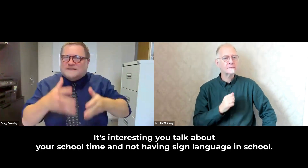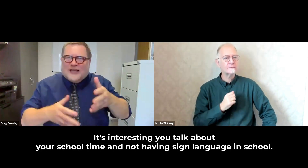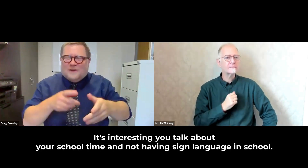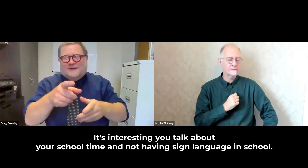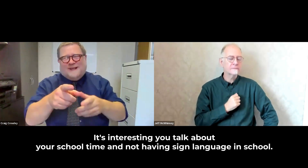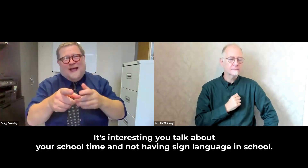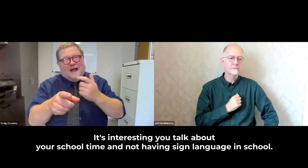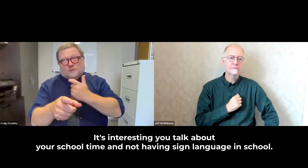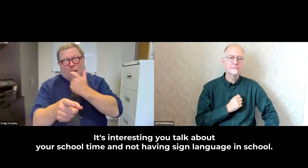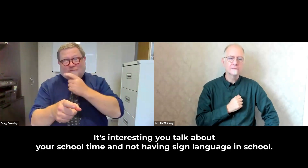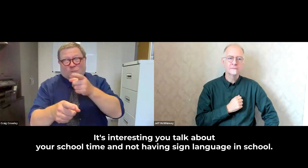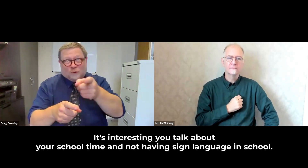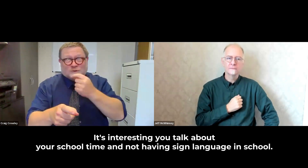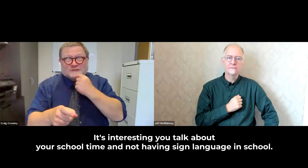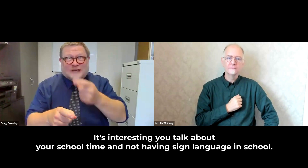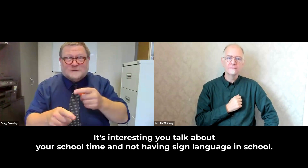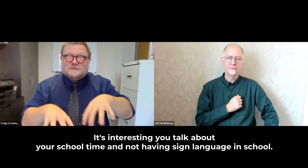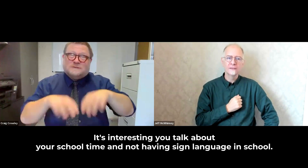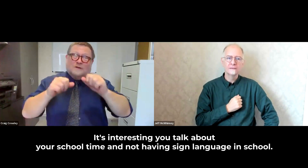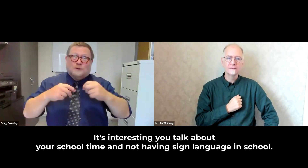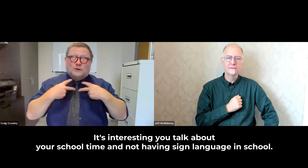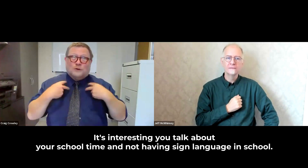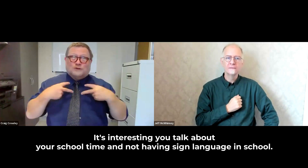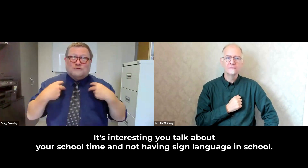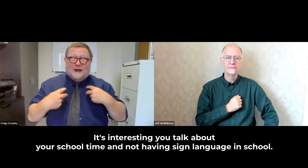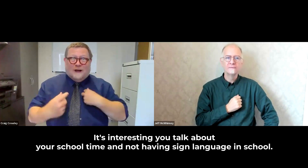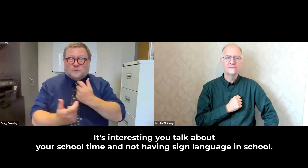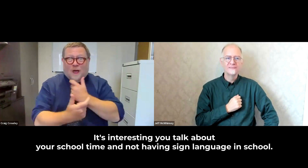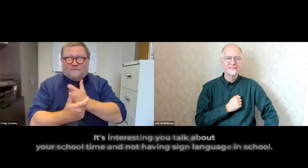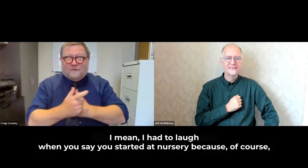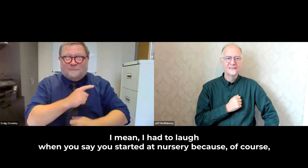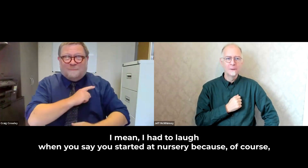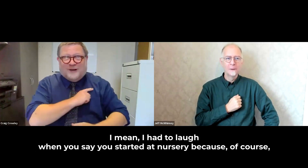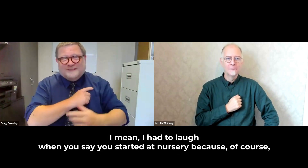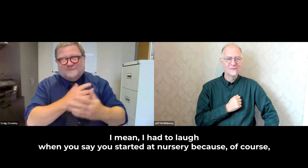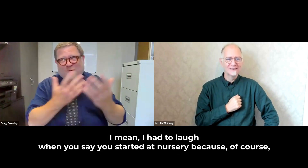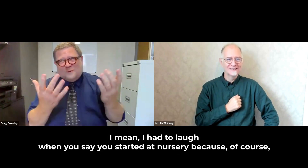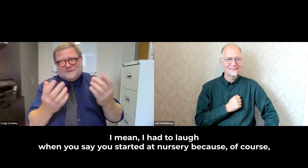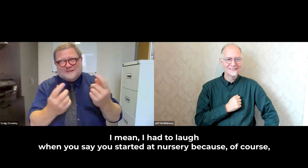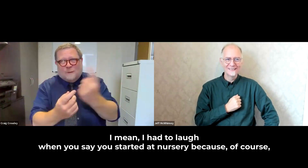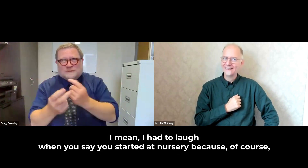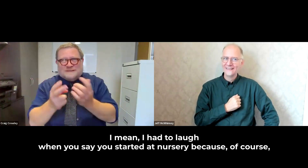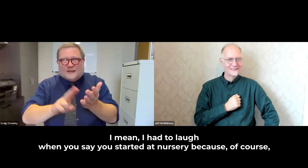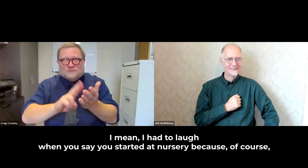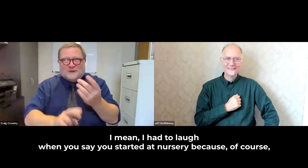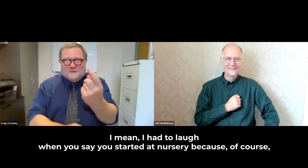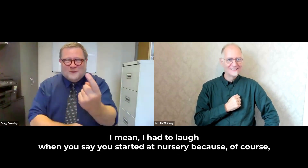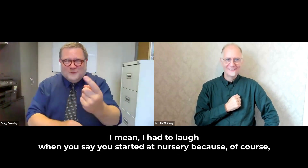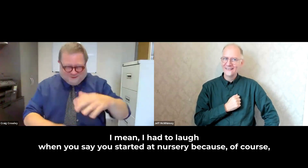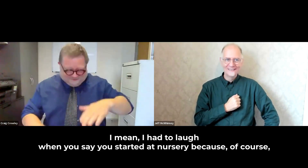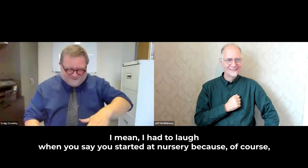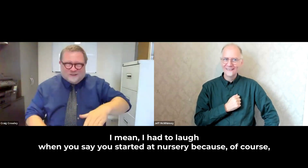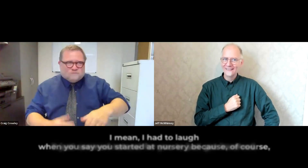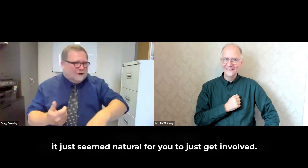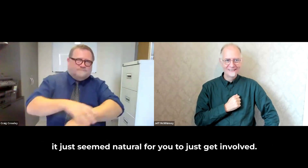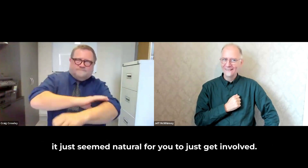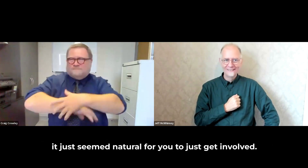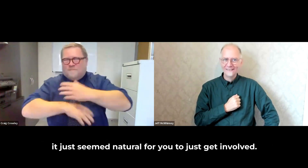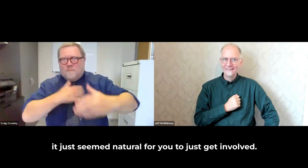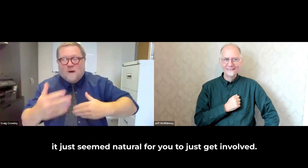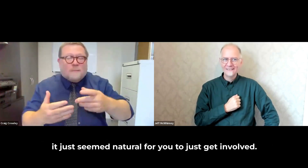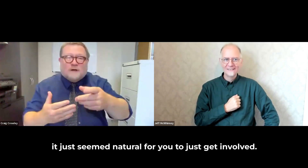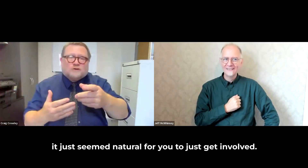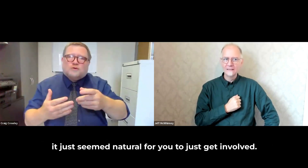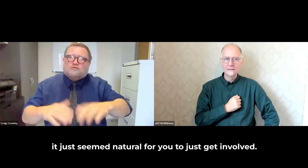time and, not having sign language in school. I mean, I had to laugh when you say you started at nursery because, of course, it just